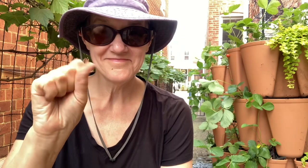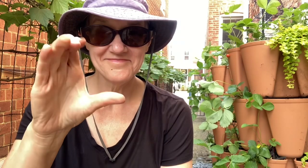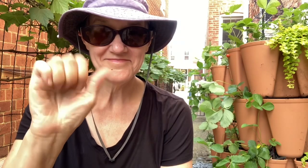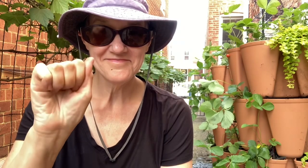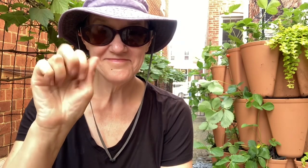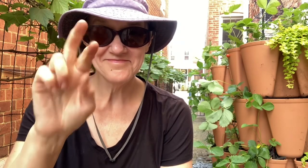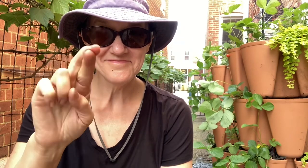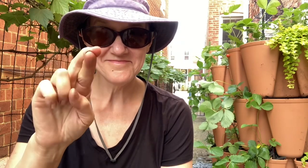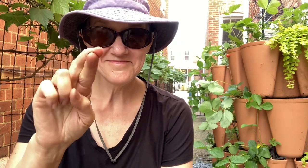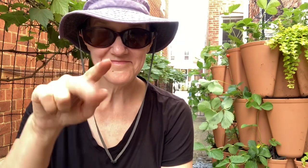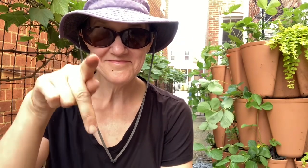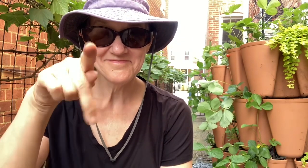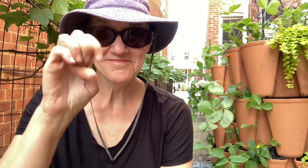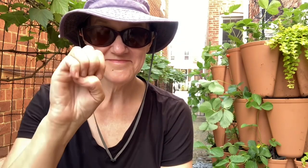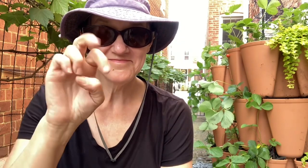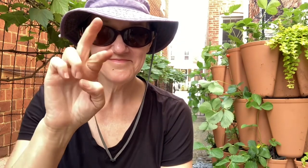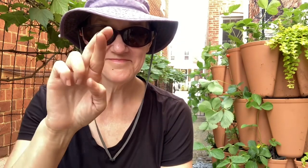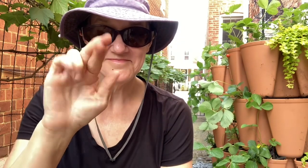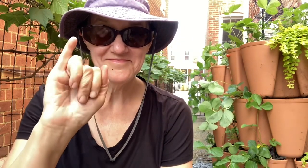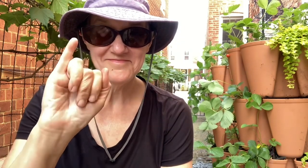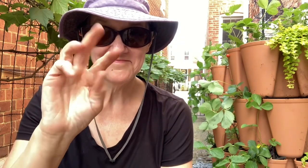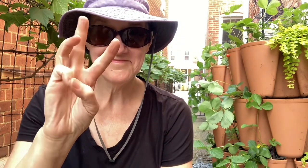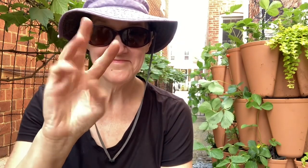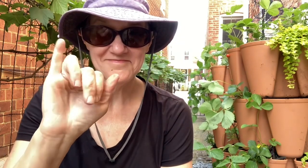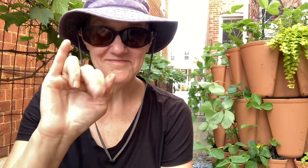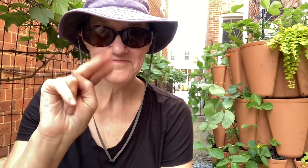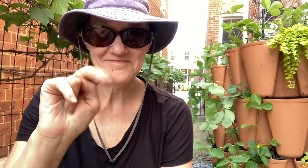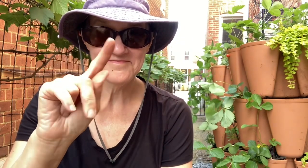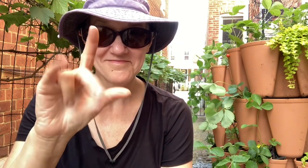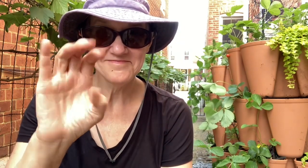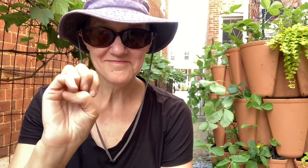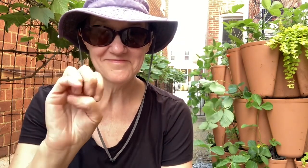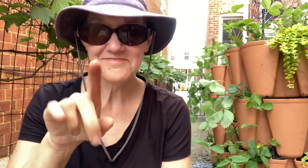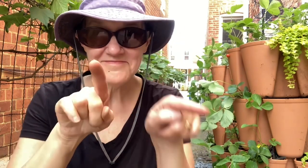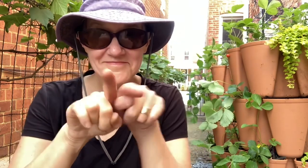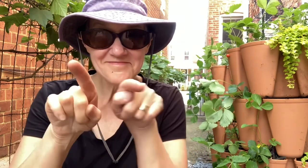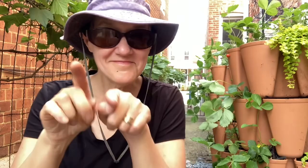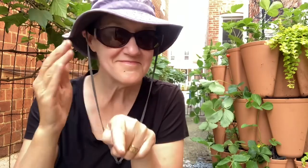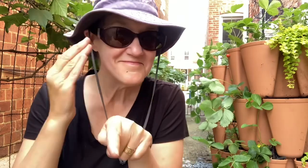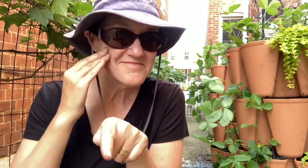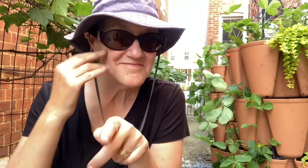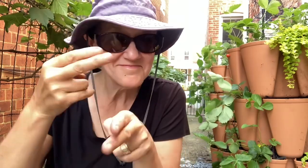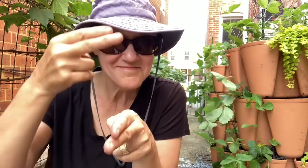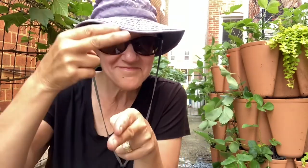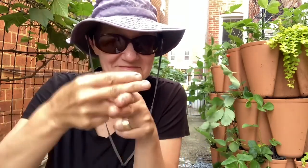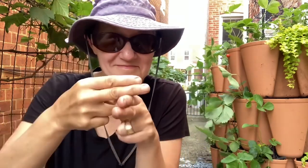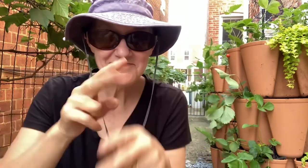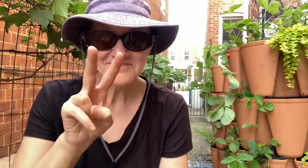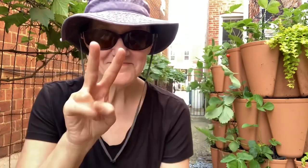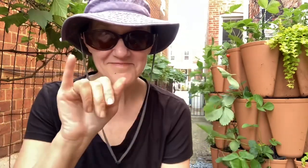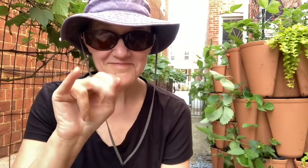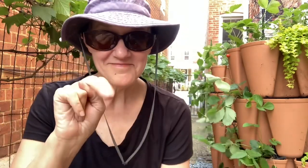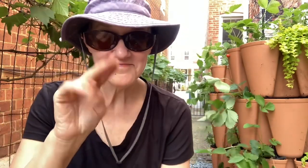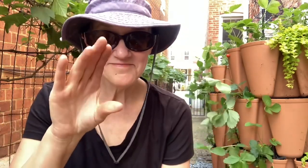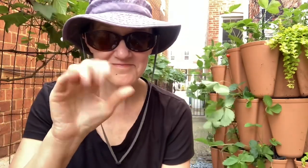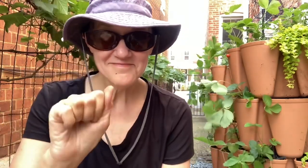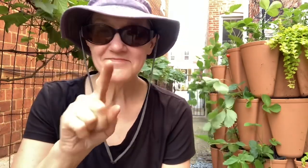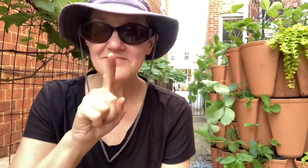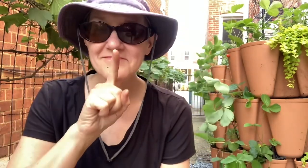So Madagascar periwinkle is also known as Vinca.